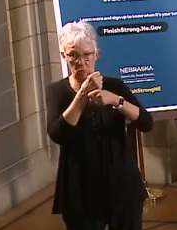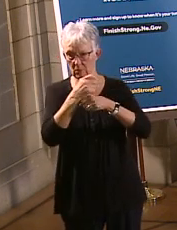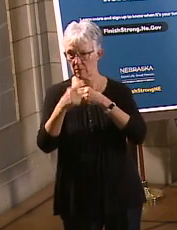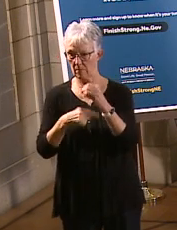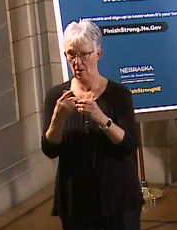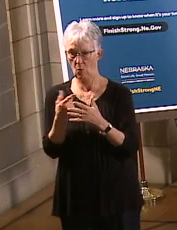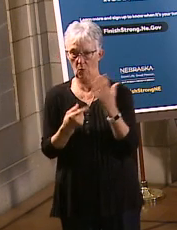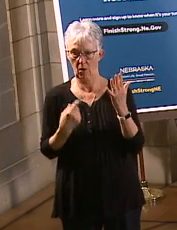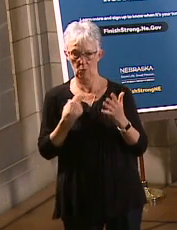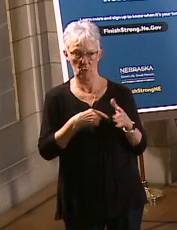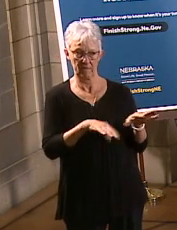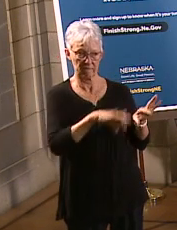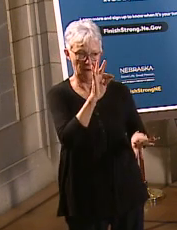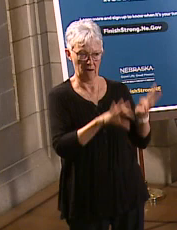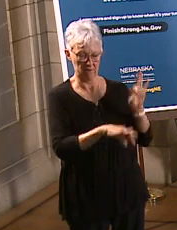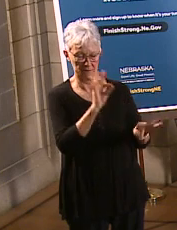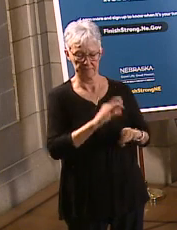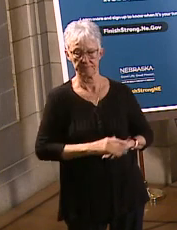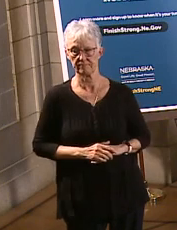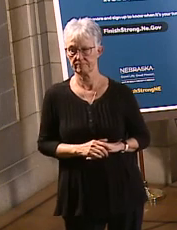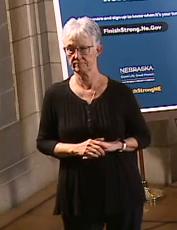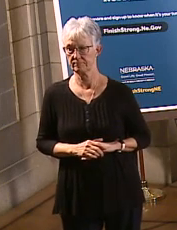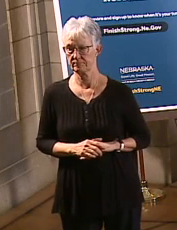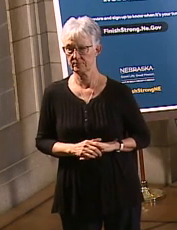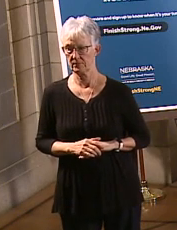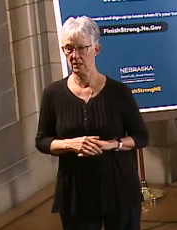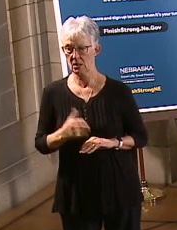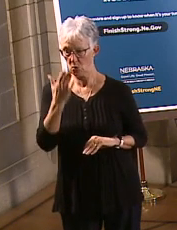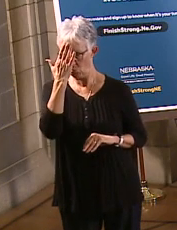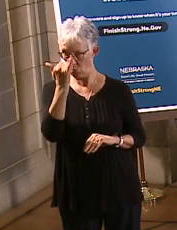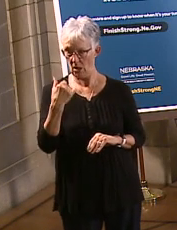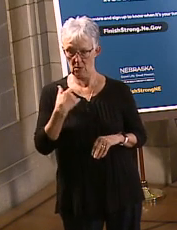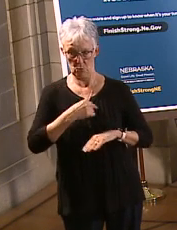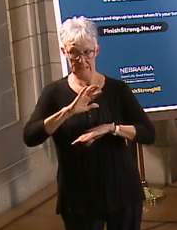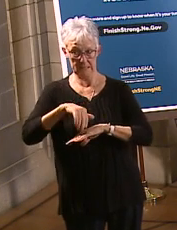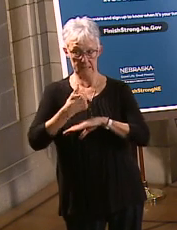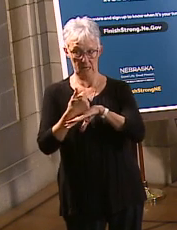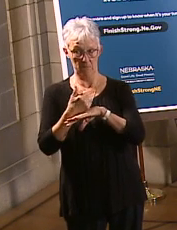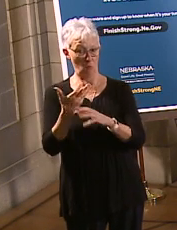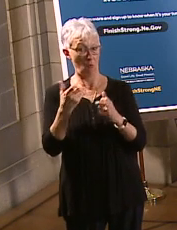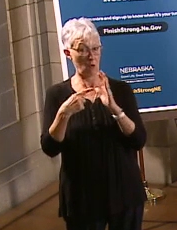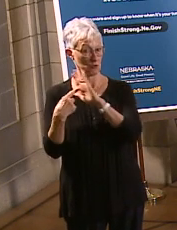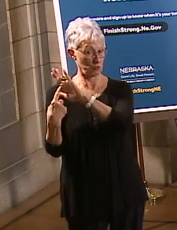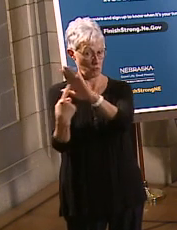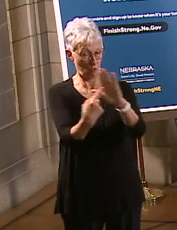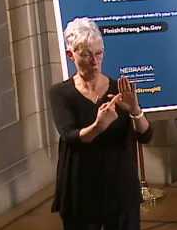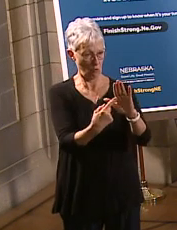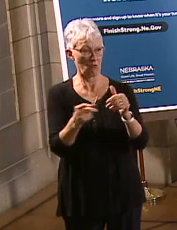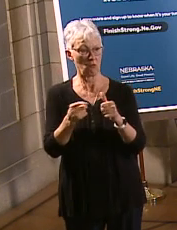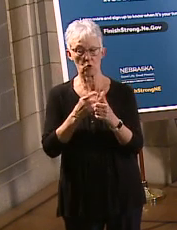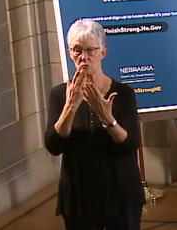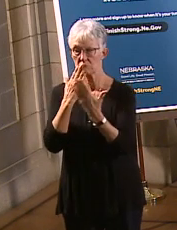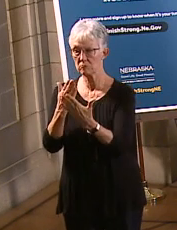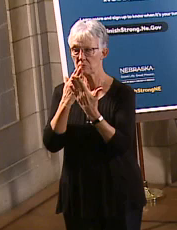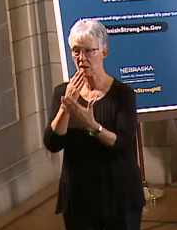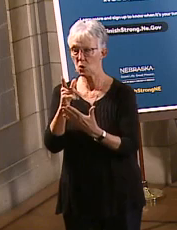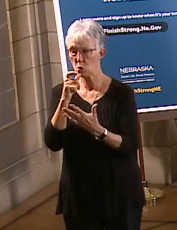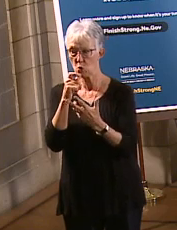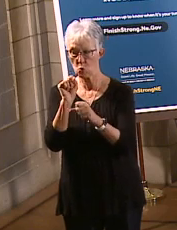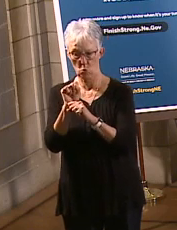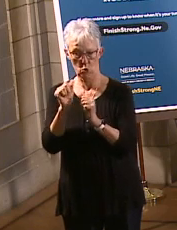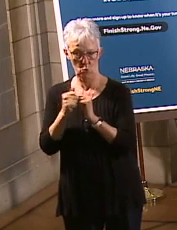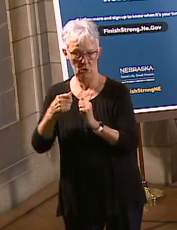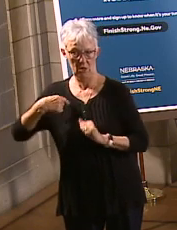I tell you why the Nebraska Ethanol Board organized this demonstration project, I want to first thank our partners for their participation.